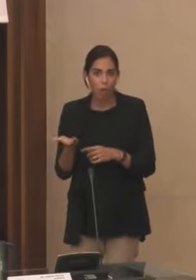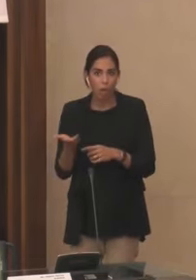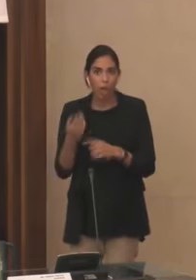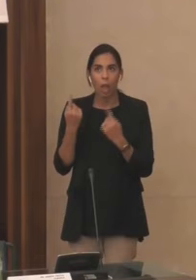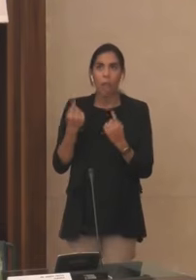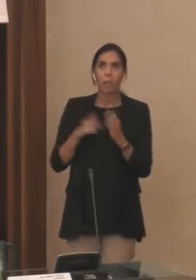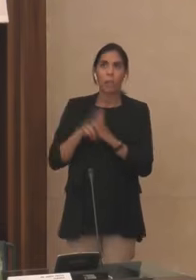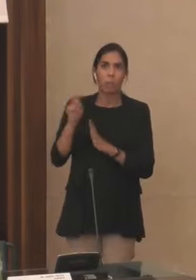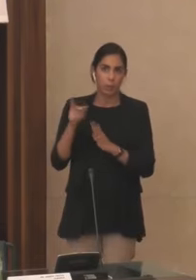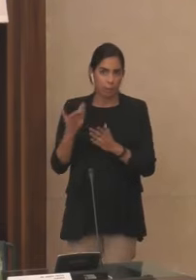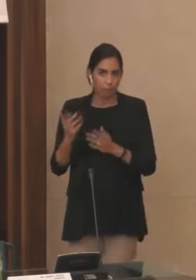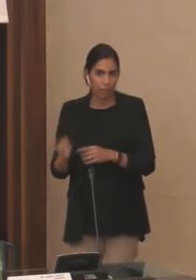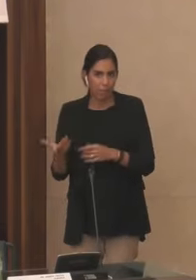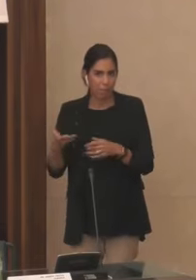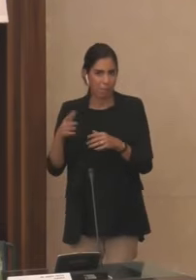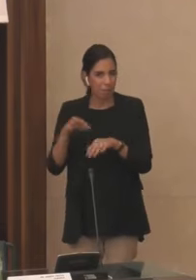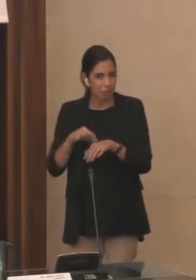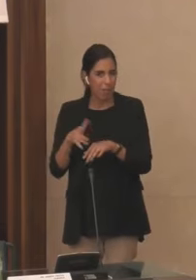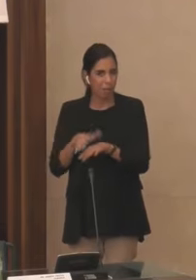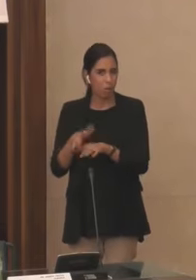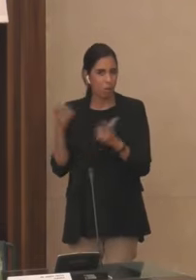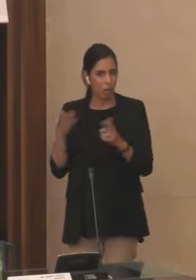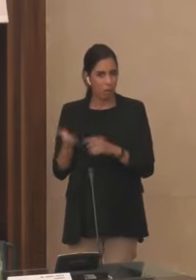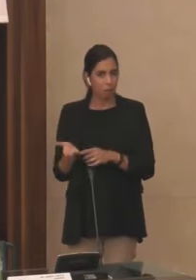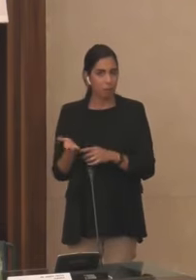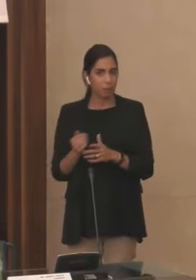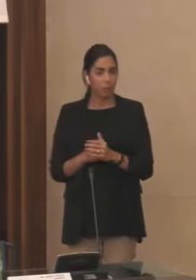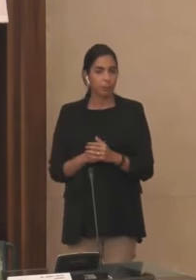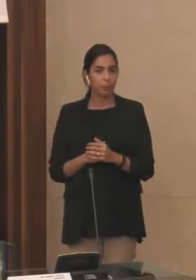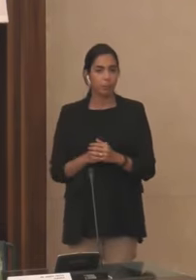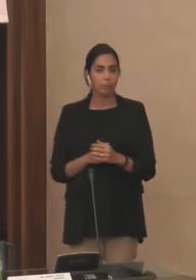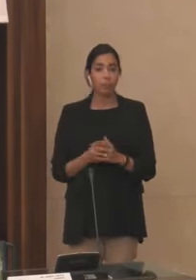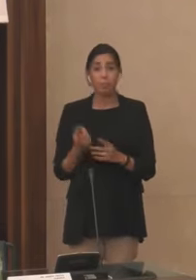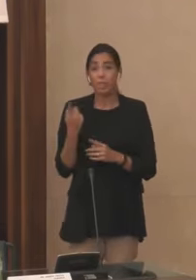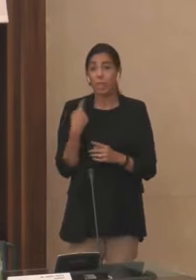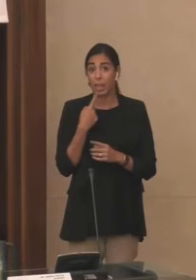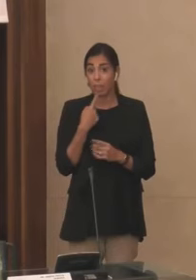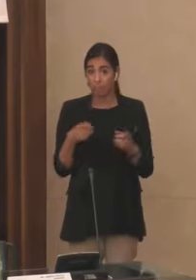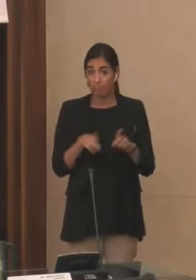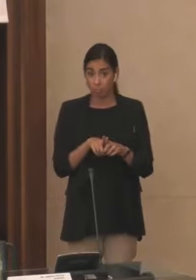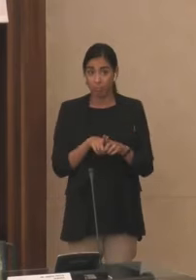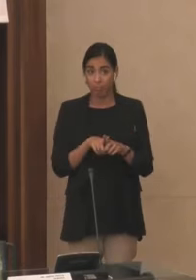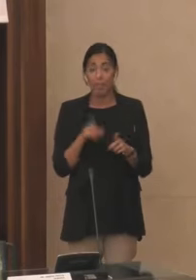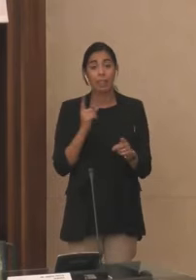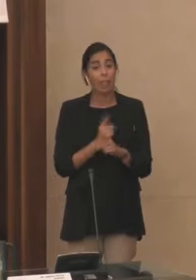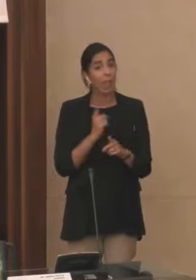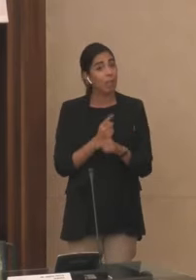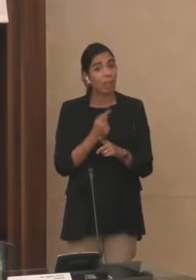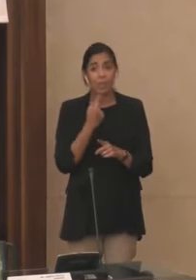to say to all the physicians that we need to